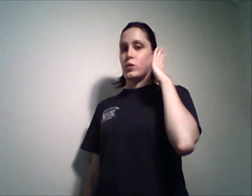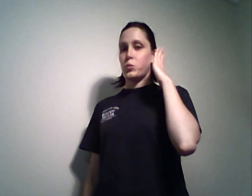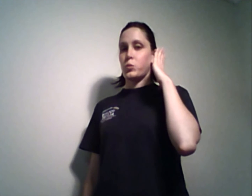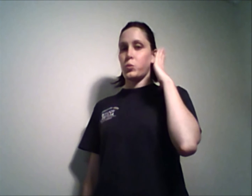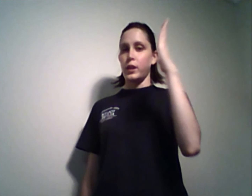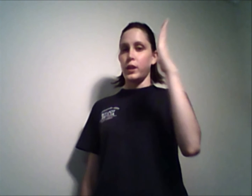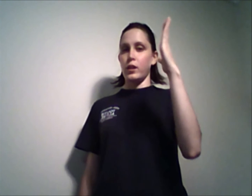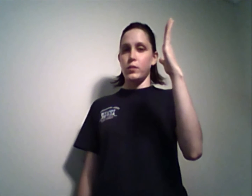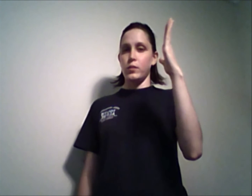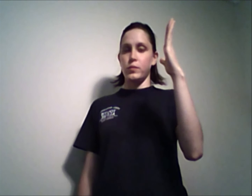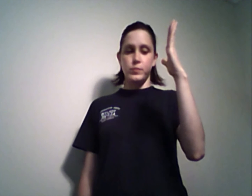Will.